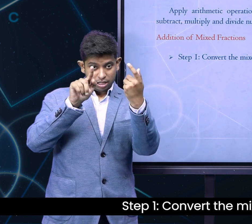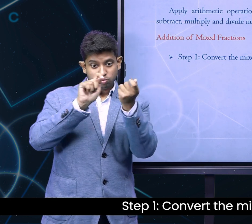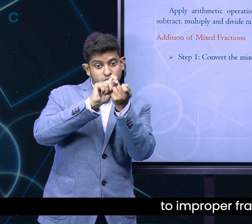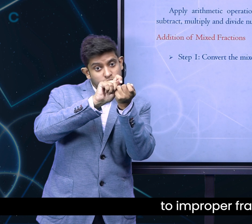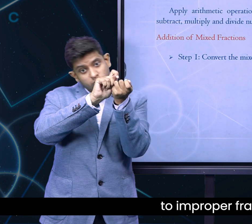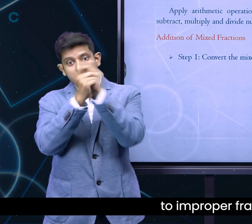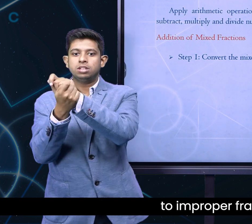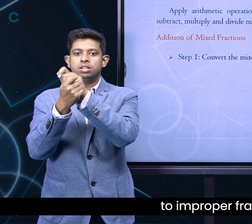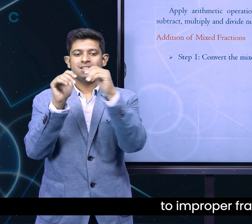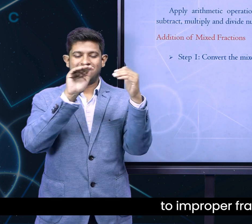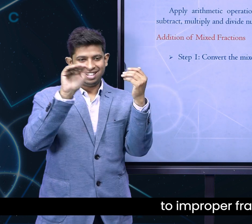fractions to improper fractions.